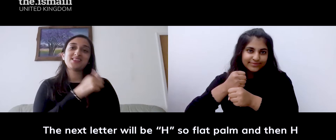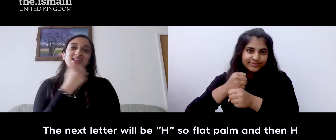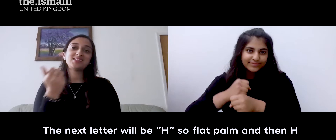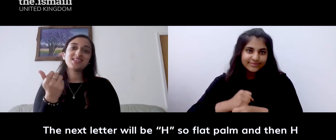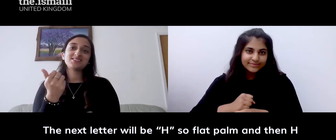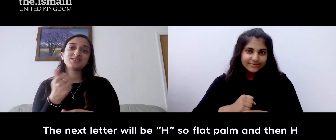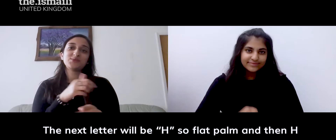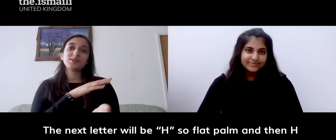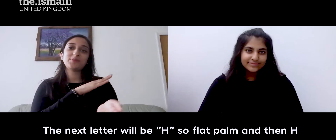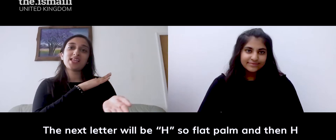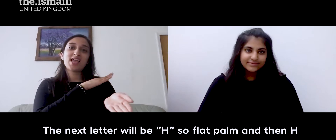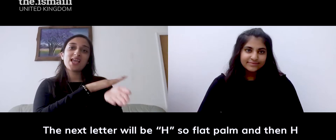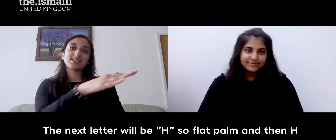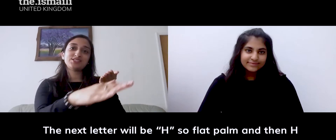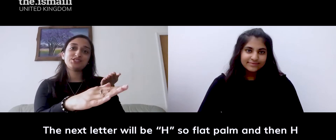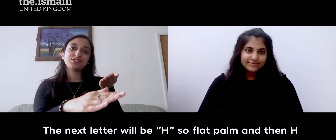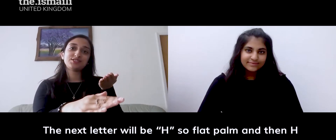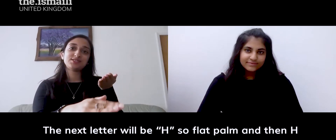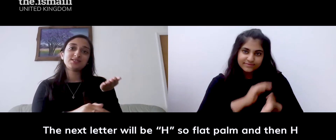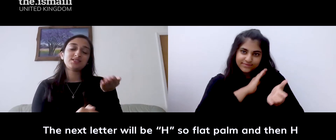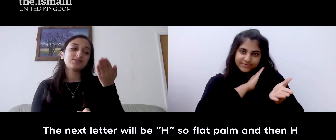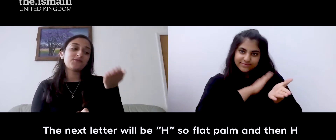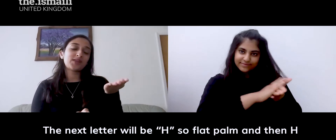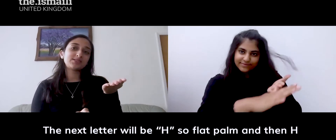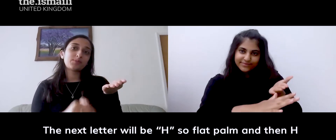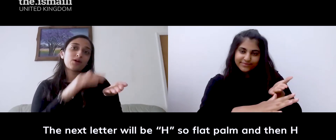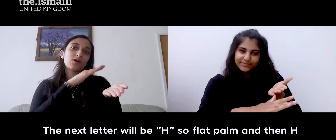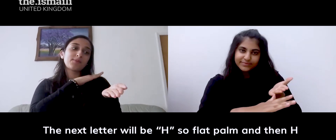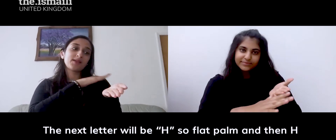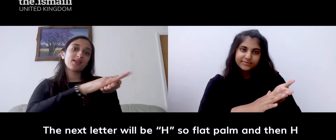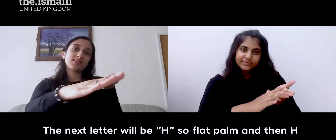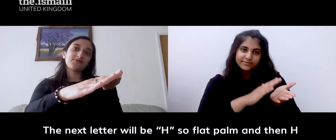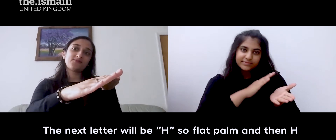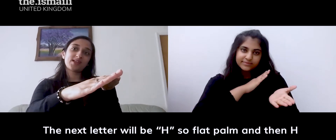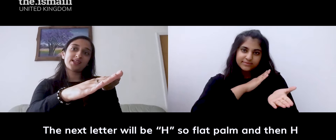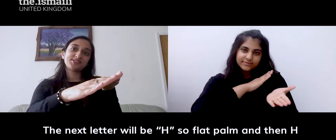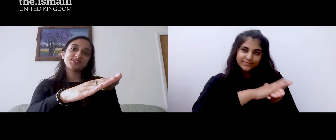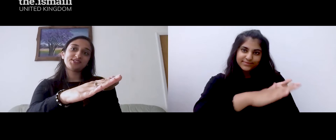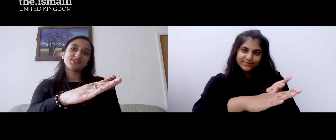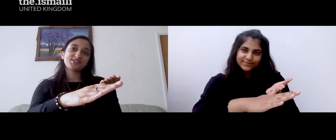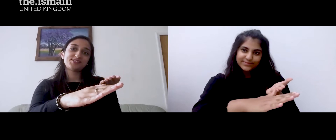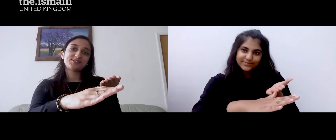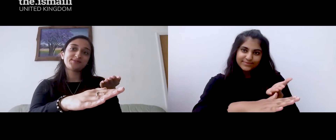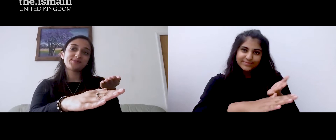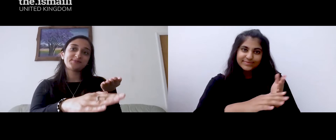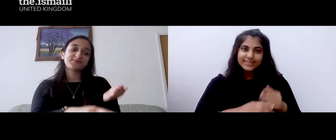And then the next letter will be H. The platform and then H.